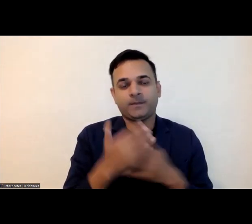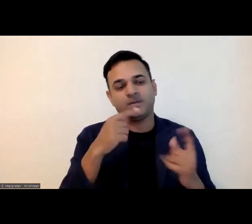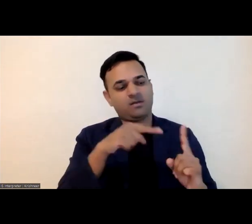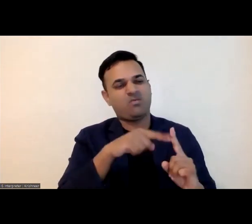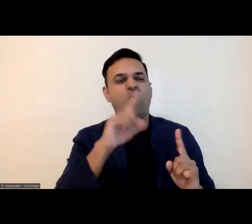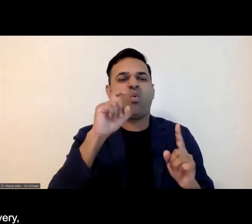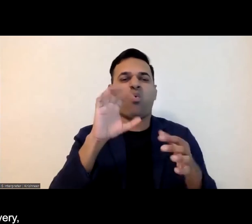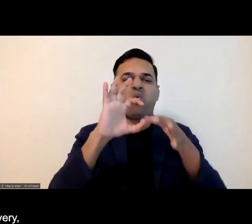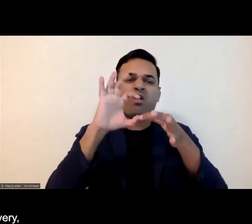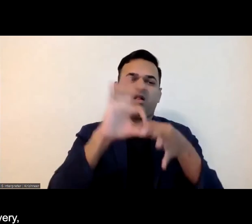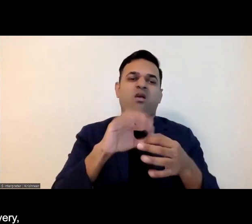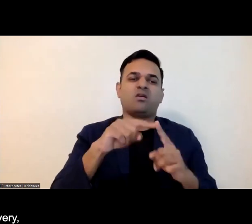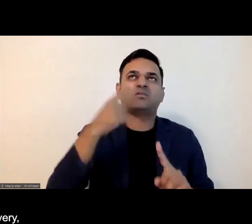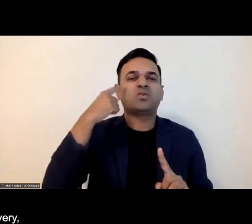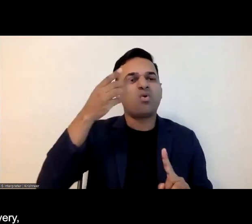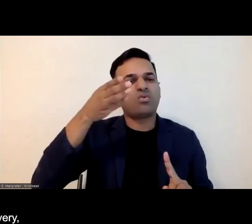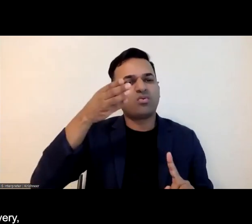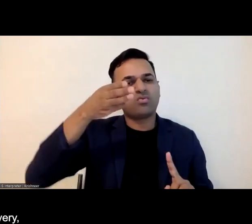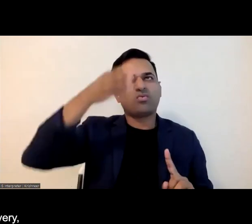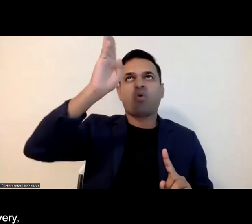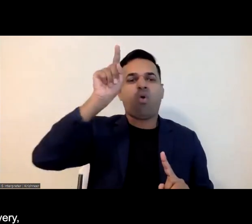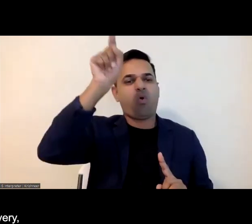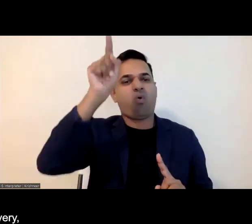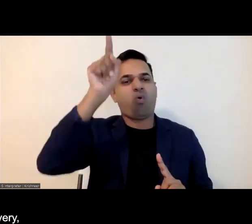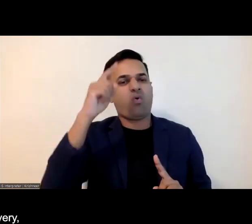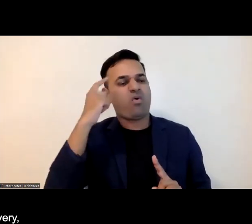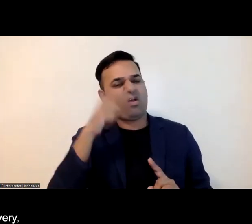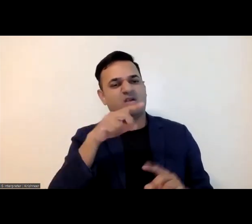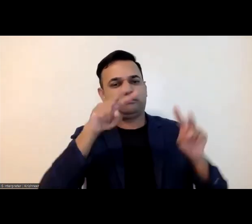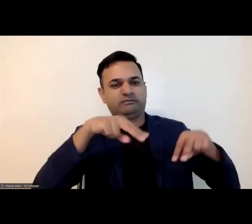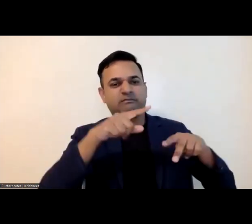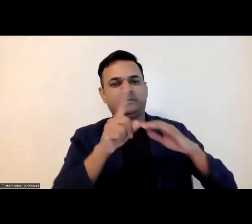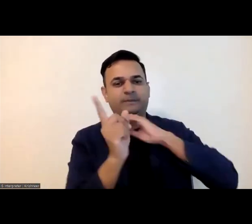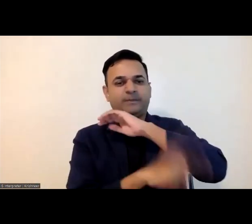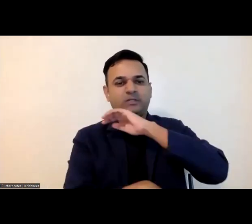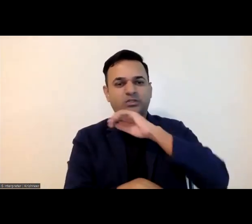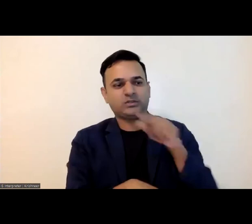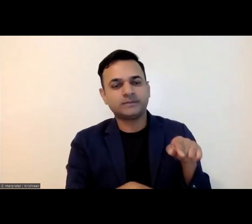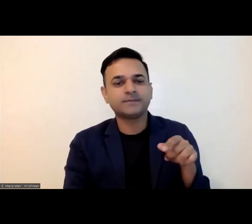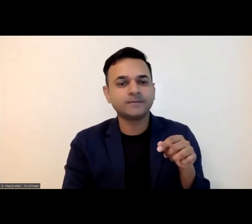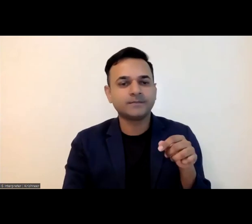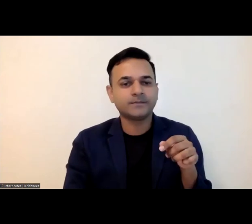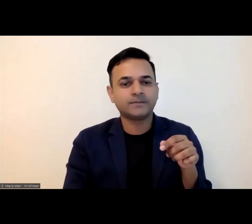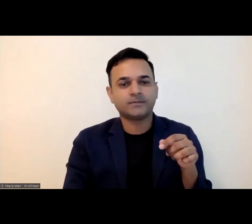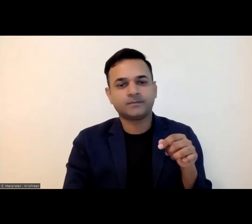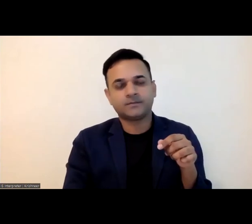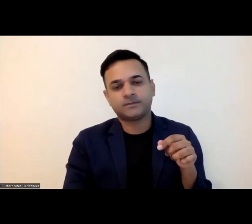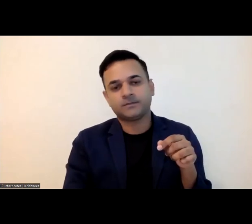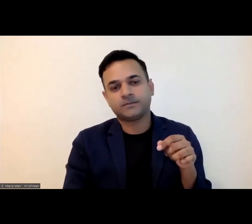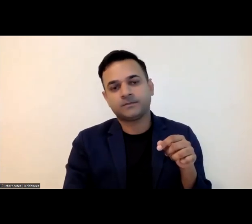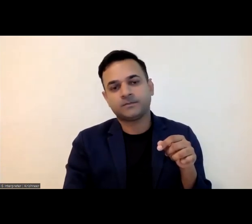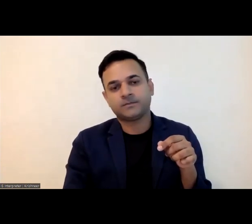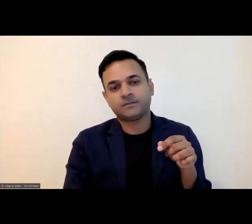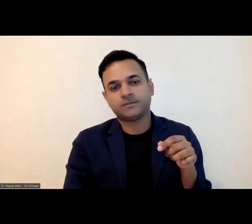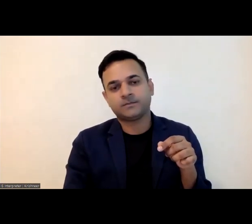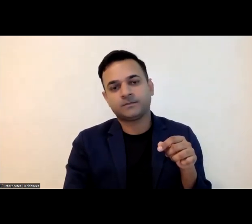fellow. It's very, very painful word, my dear friends. I have asked you, is